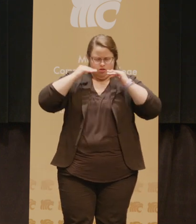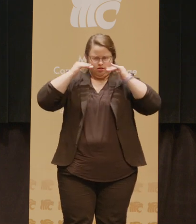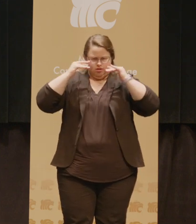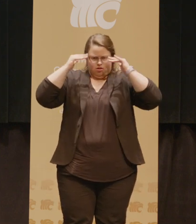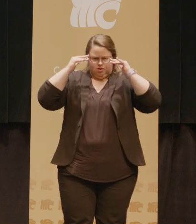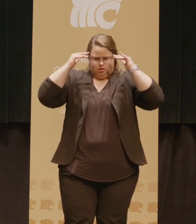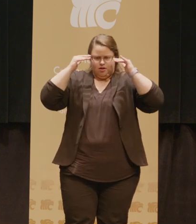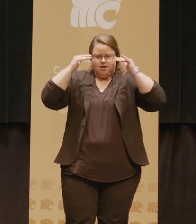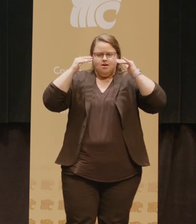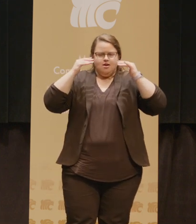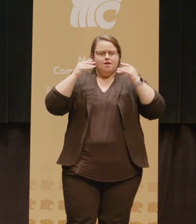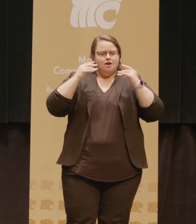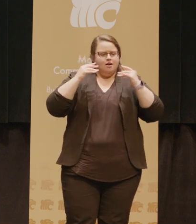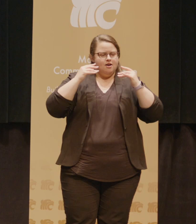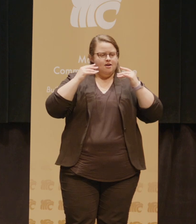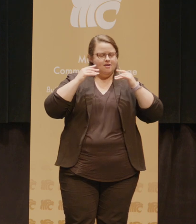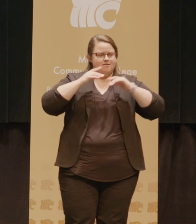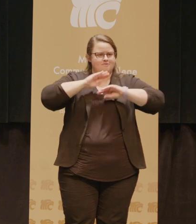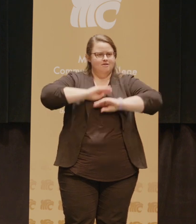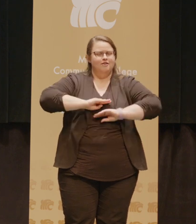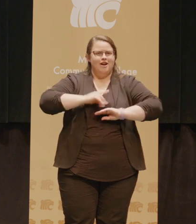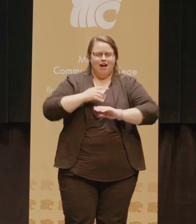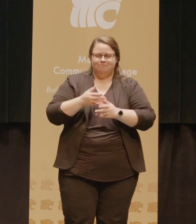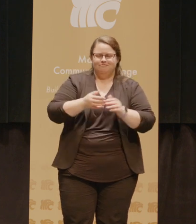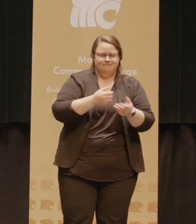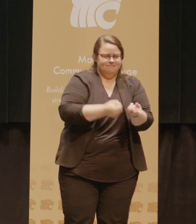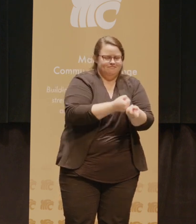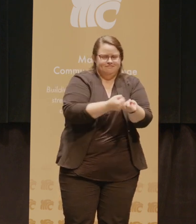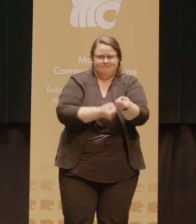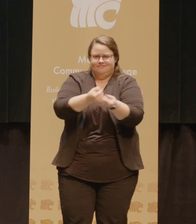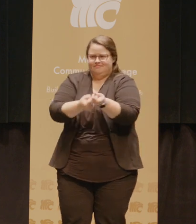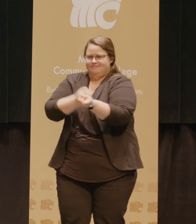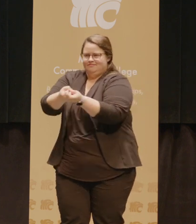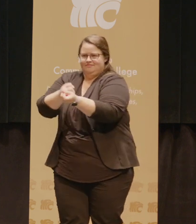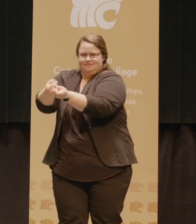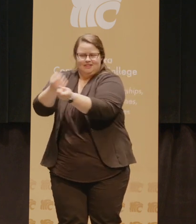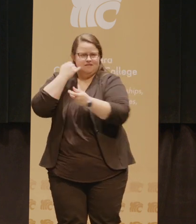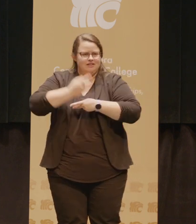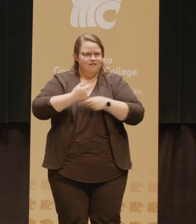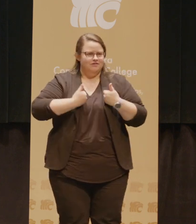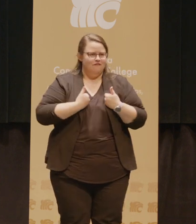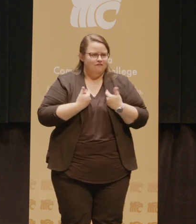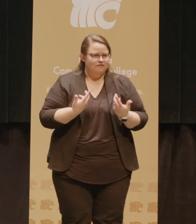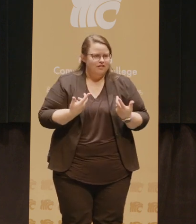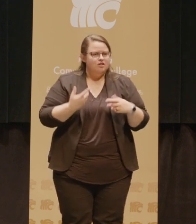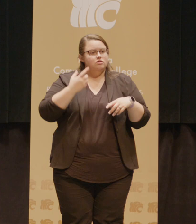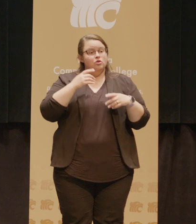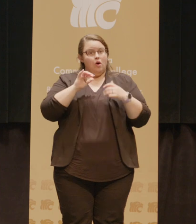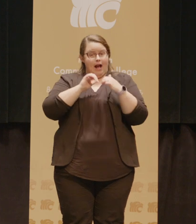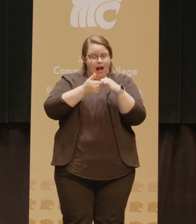other people's cups, right? So when we're thinking about compassion for others, that starts changing how you're